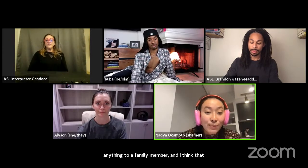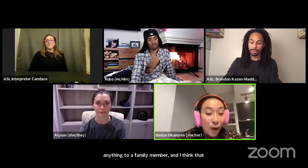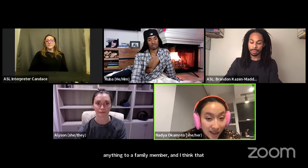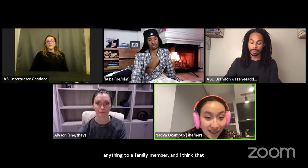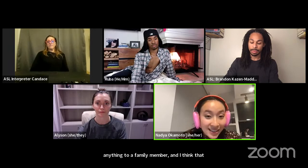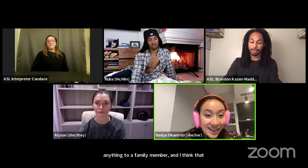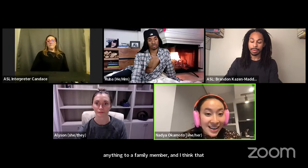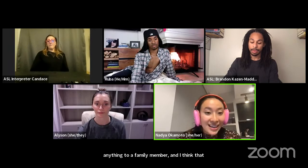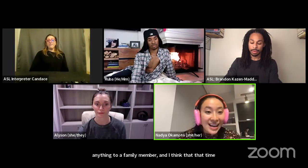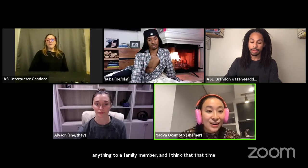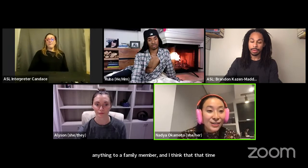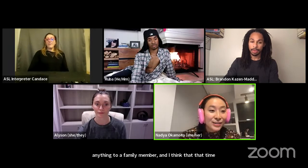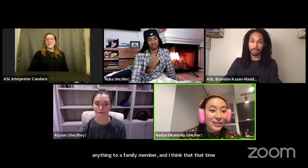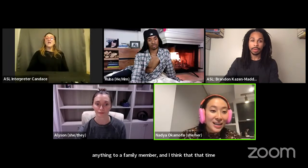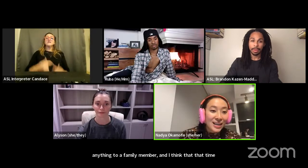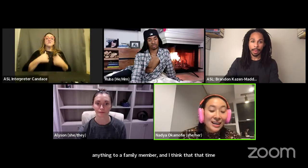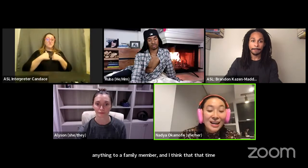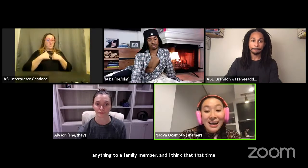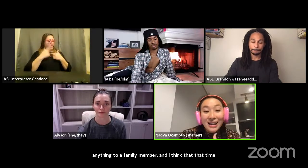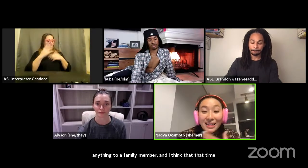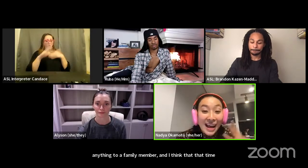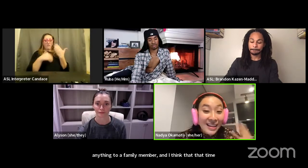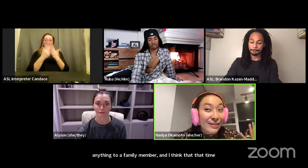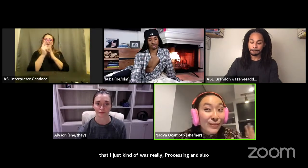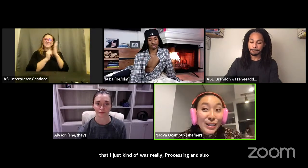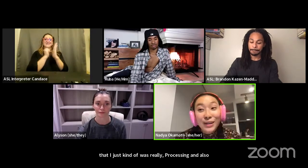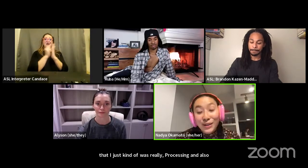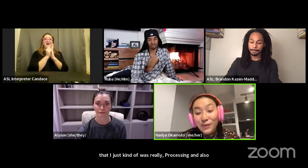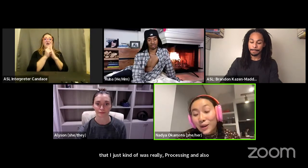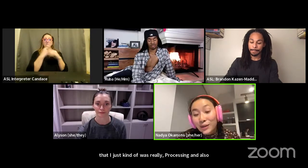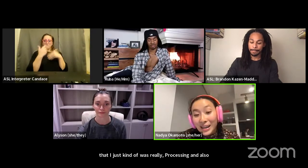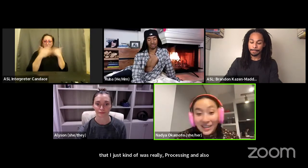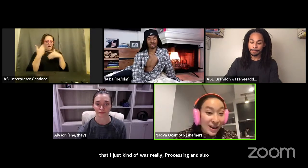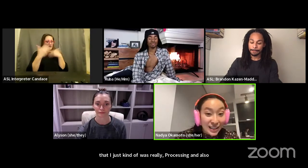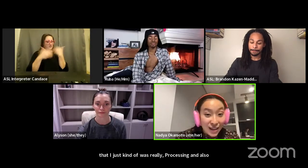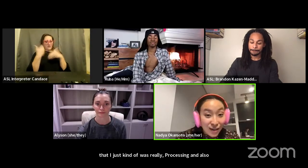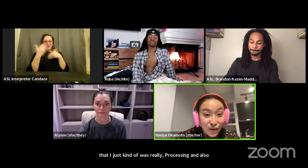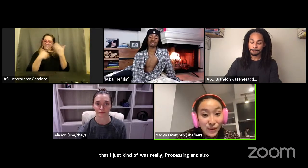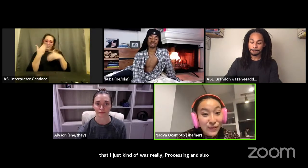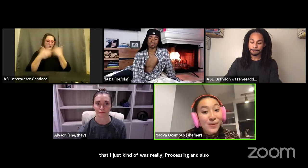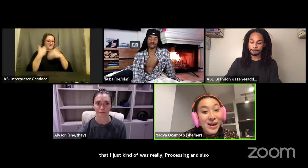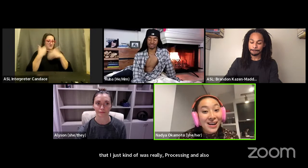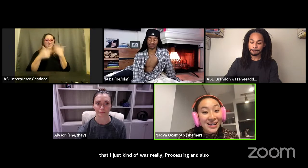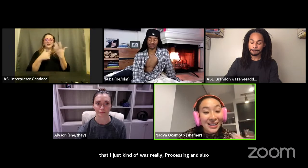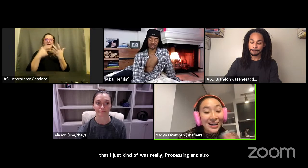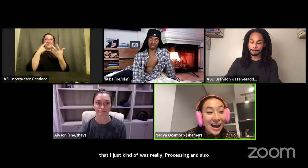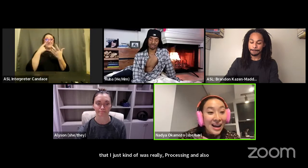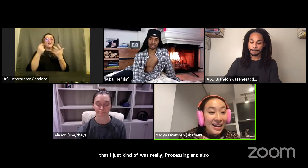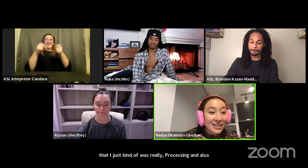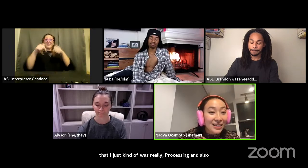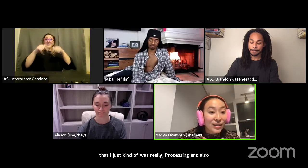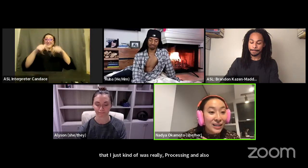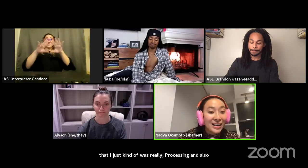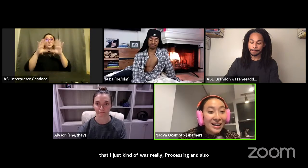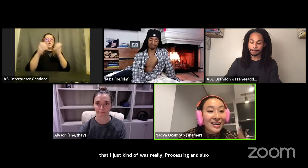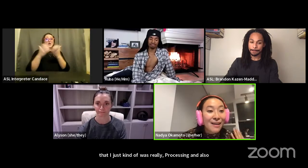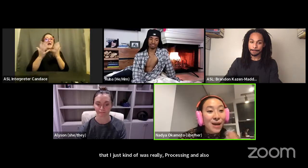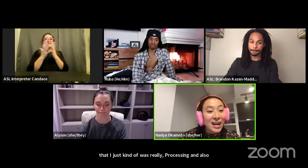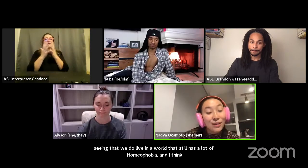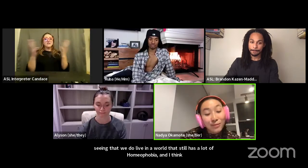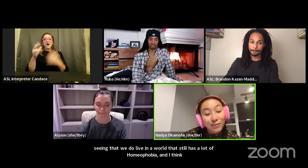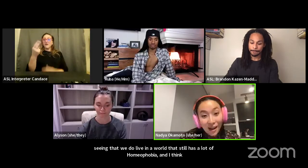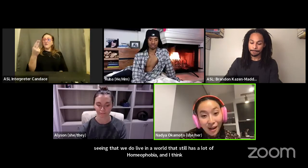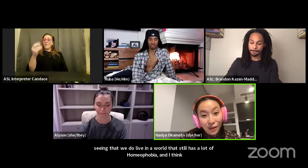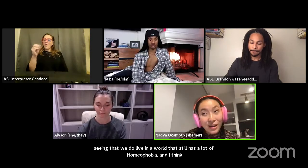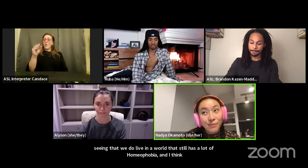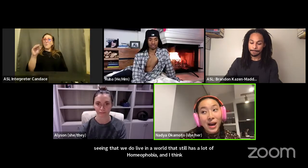was really processing and also seeing that we do live in a world that still has a lot of homophobia. And I think I had to really get